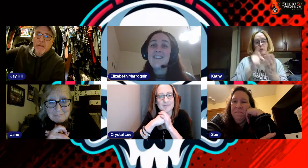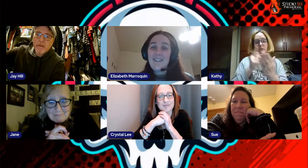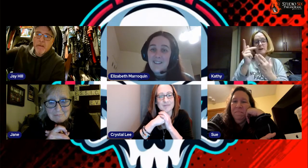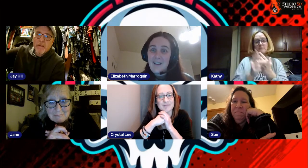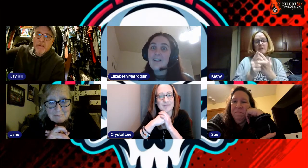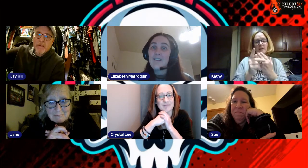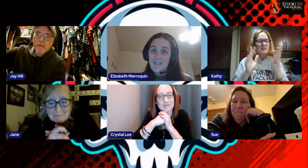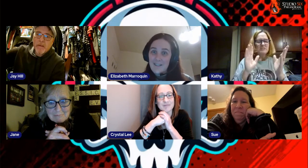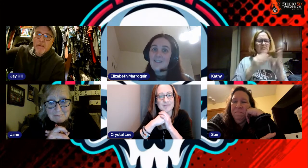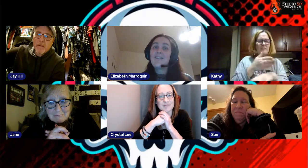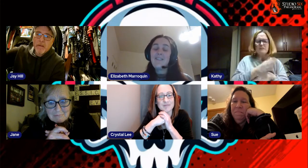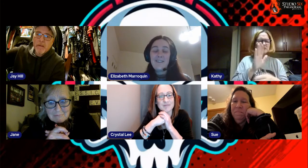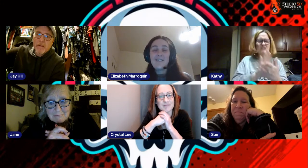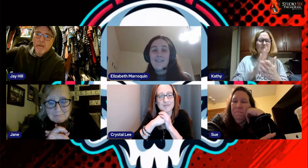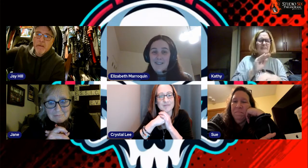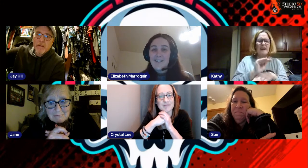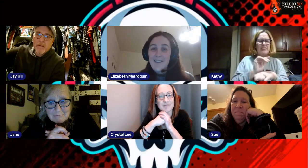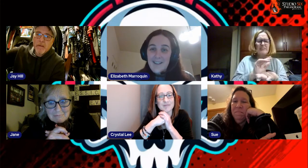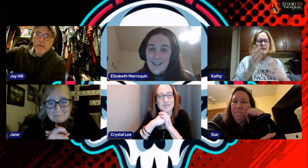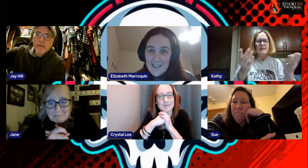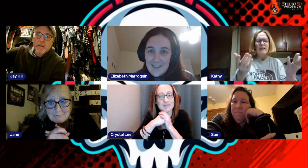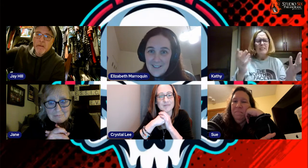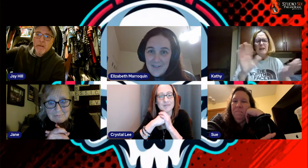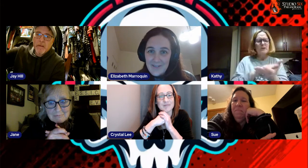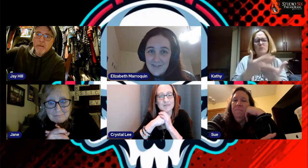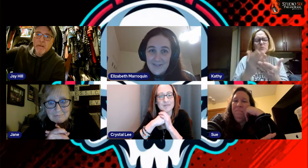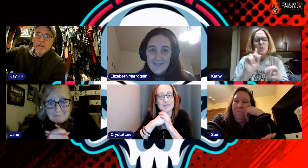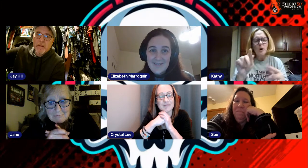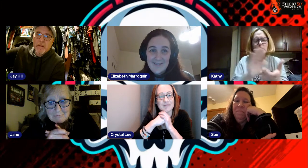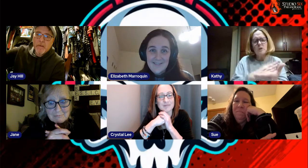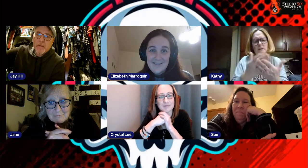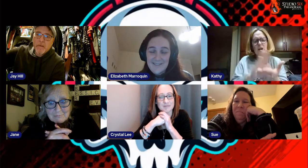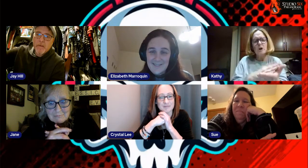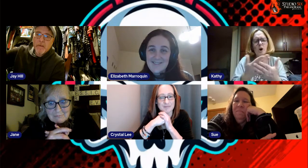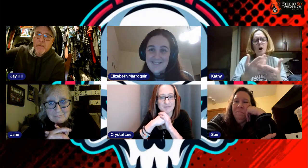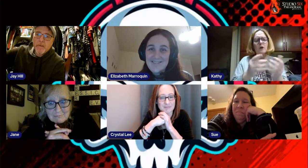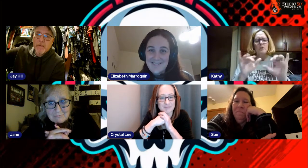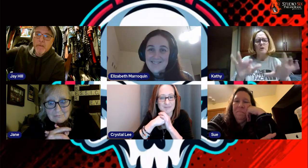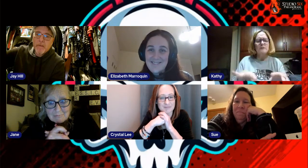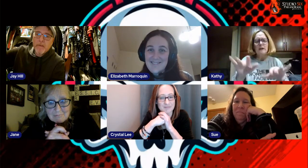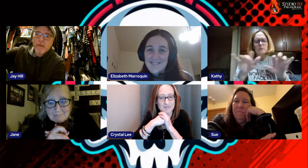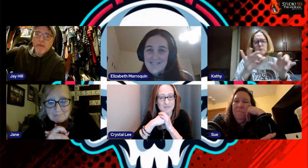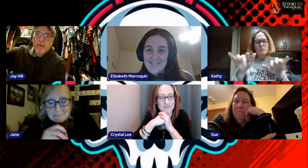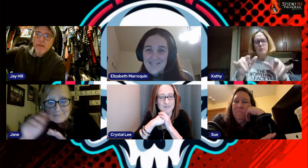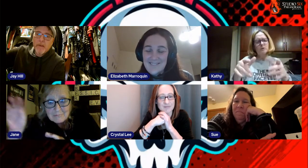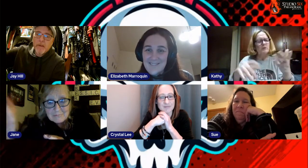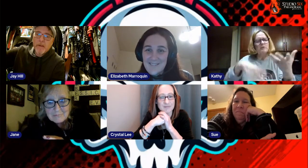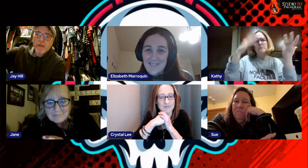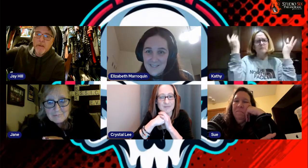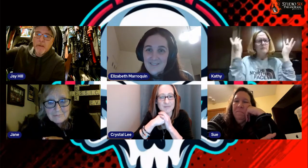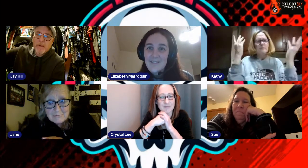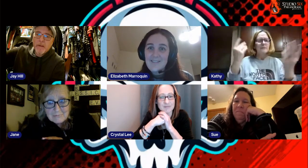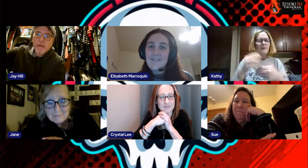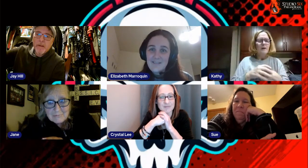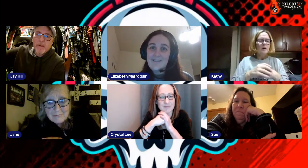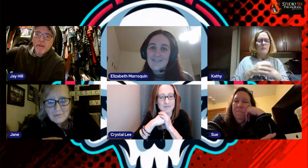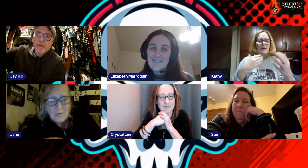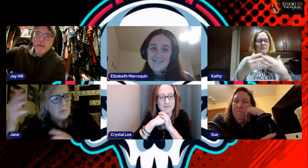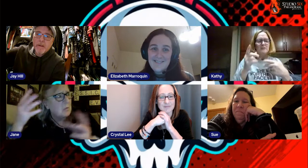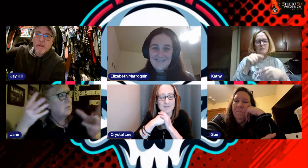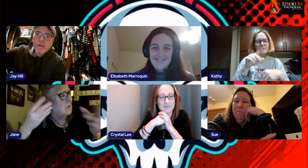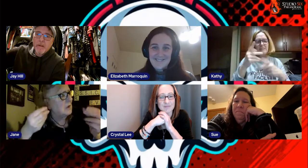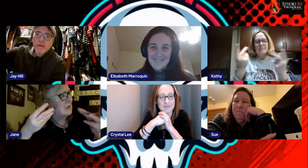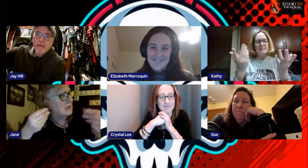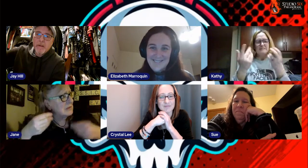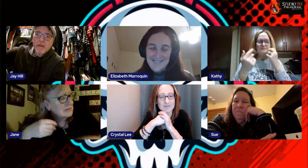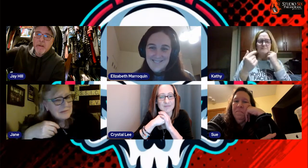adult program. It's just a nice thing. Like, you go learn how to call, go learn how to do computers, whatever, it's